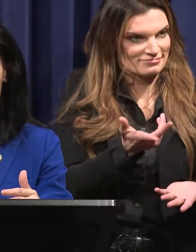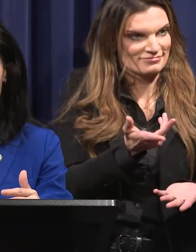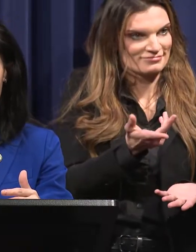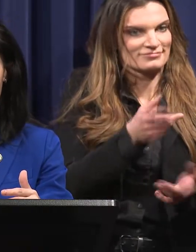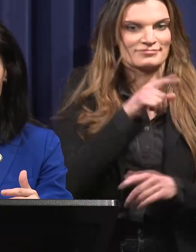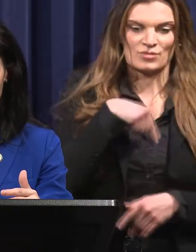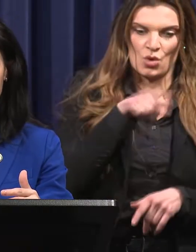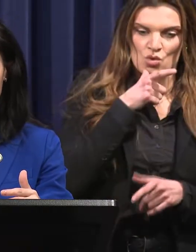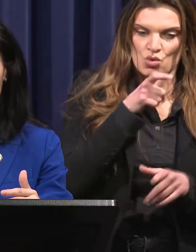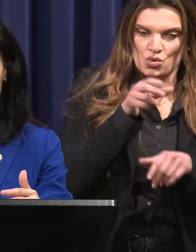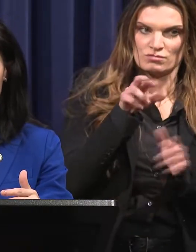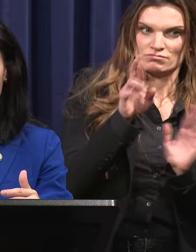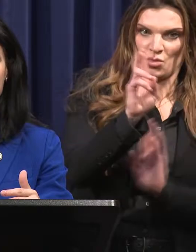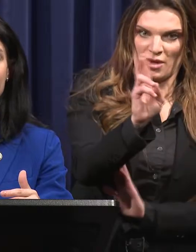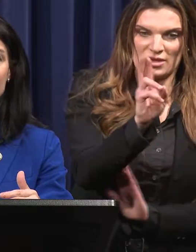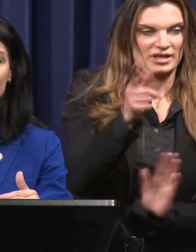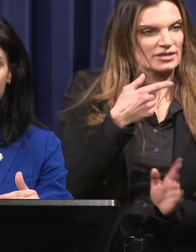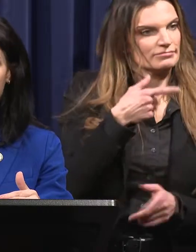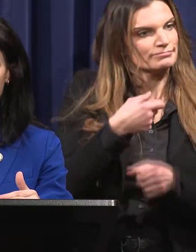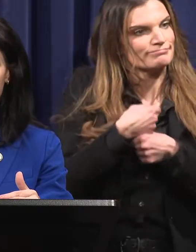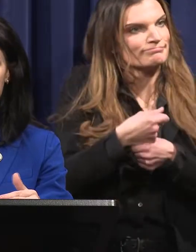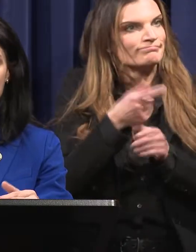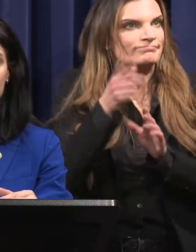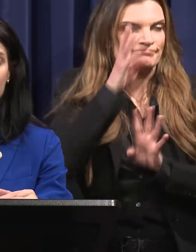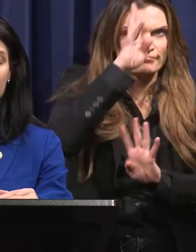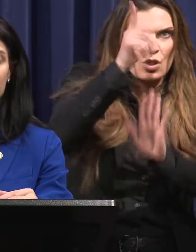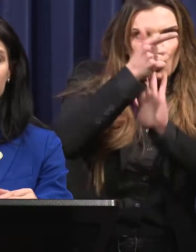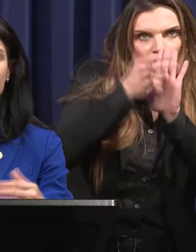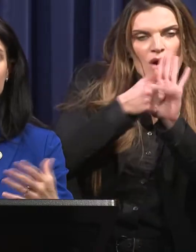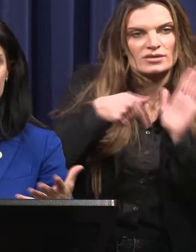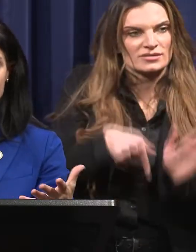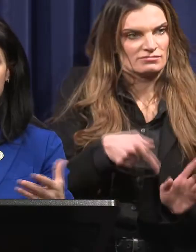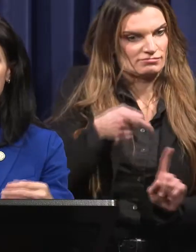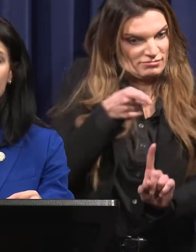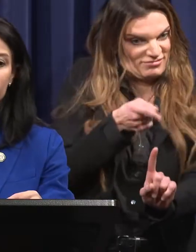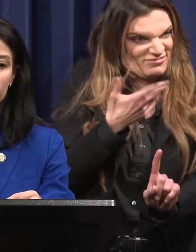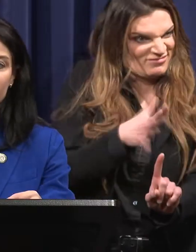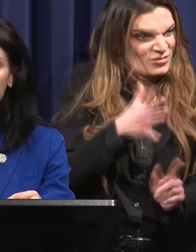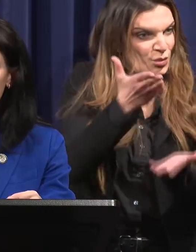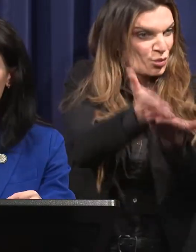Republican lawmakers from those accounts, as well as these,